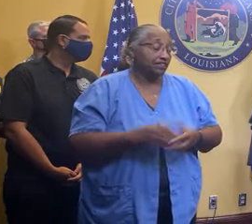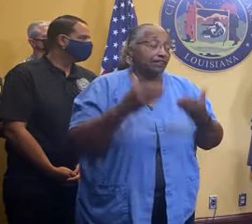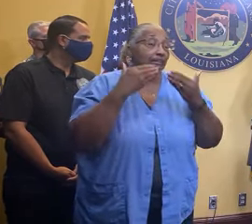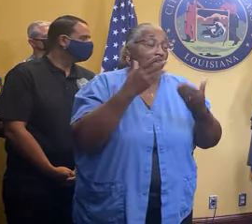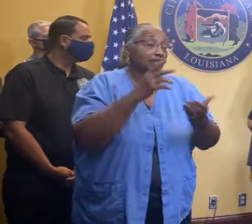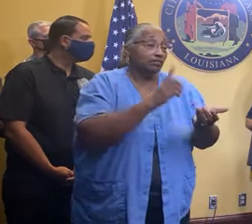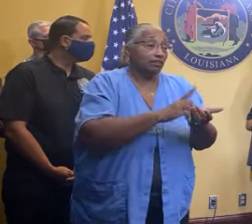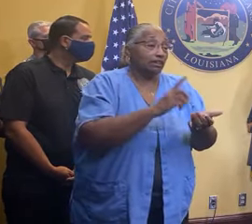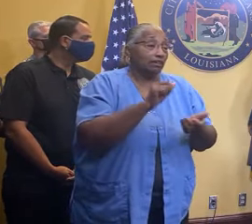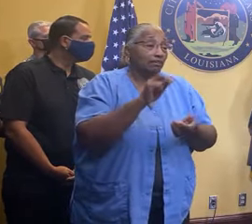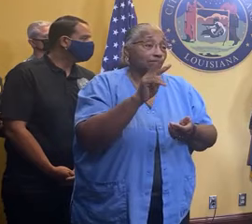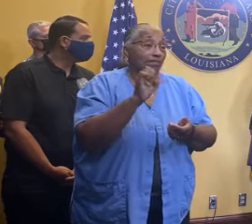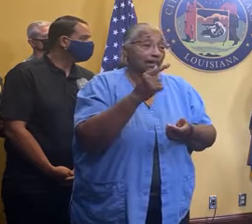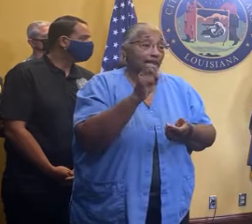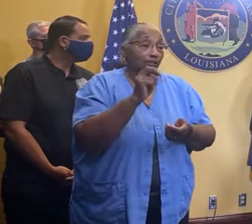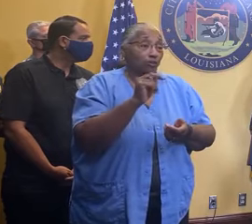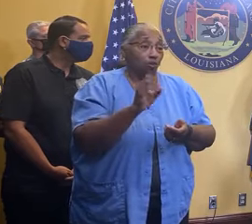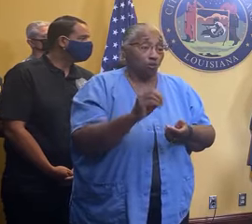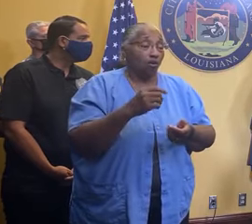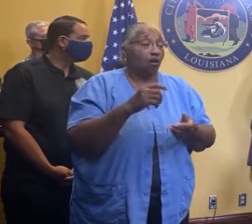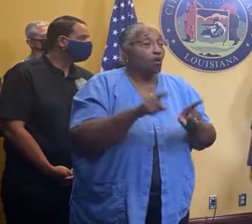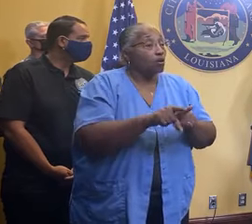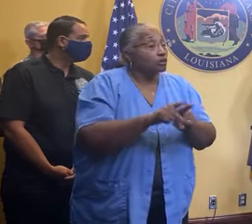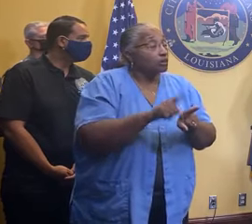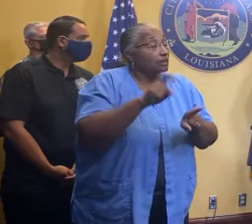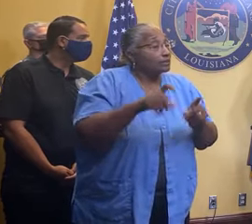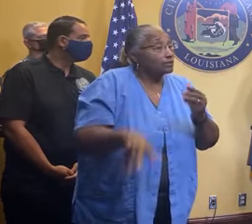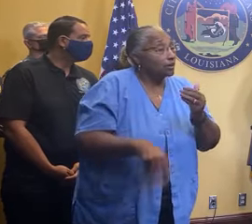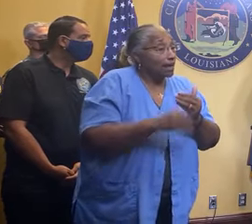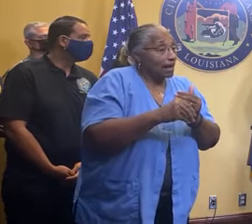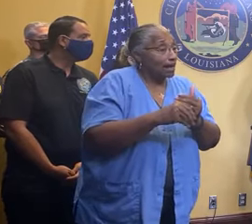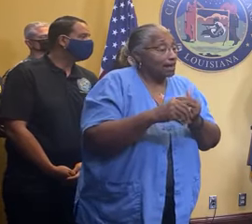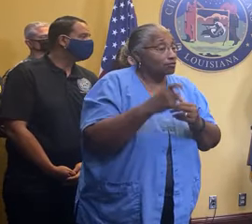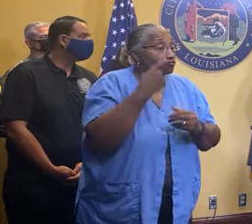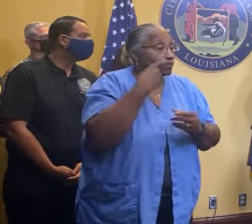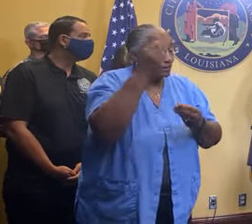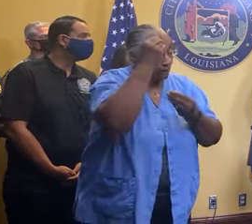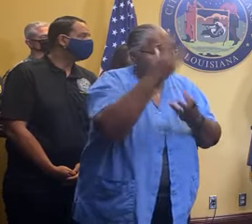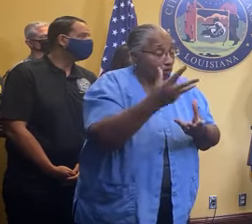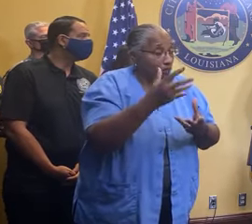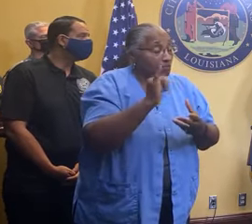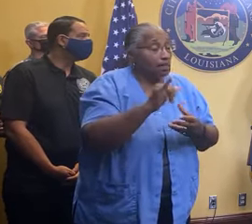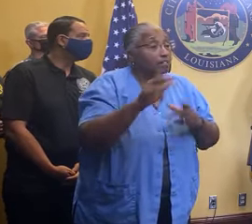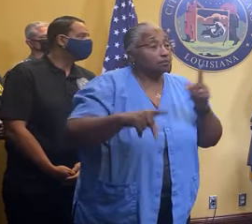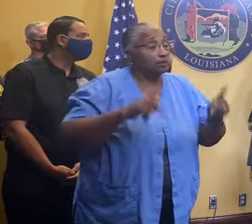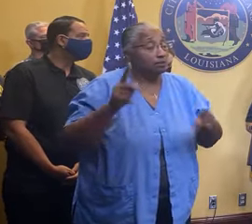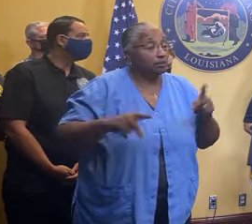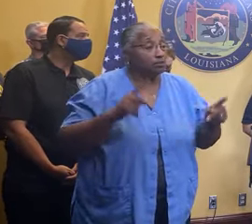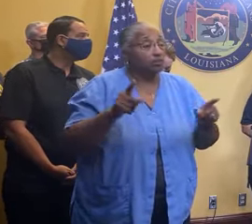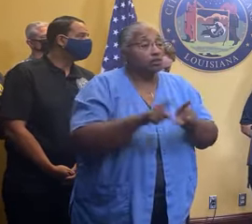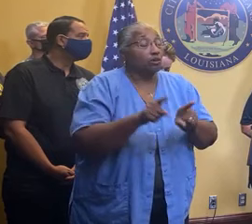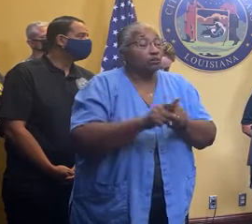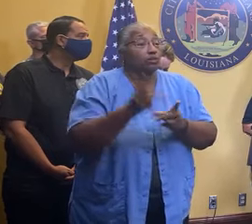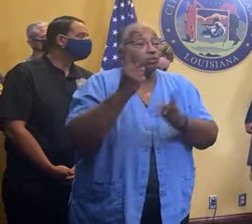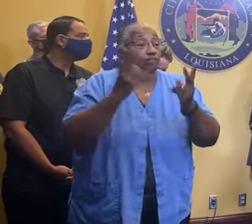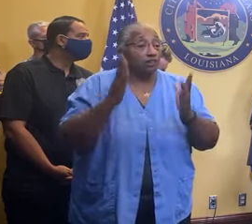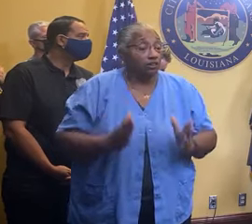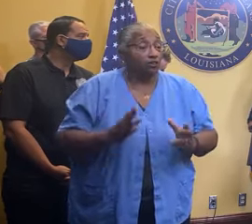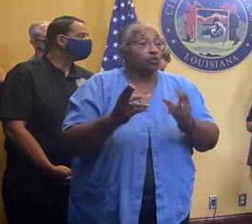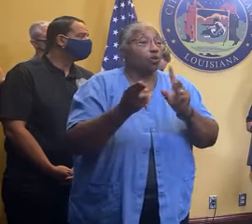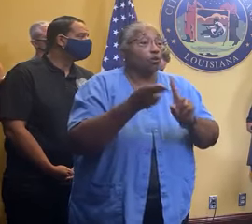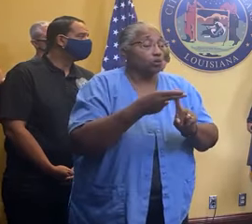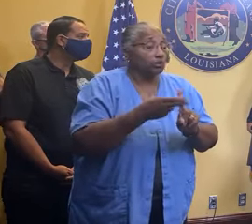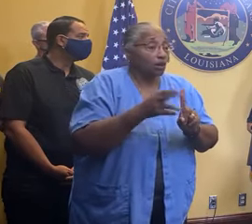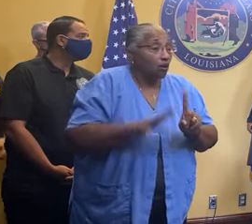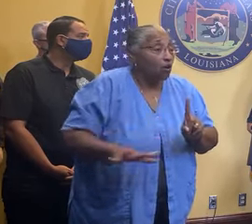Thank you, Dr. Vegno. And I also need to add, as I've been recently informed, that residents as well as visitors and hotels